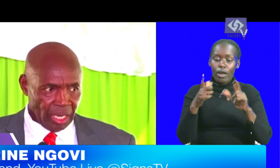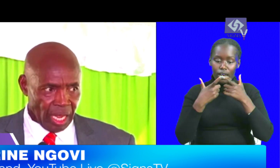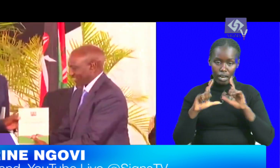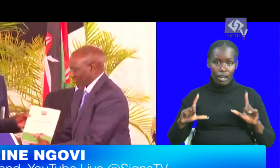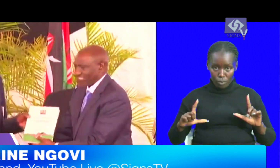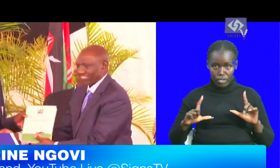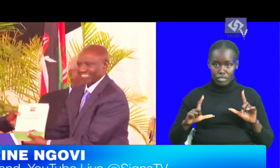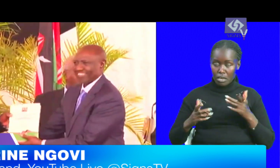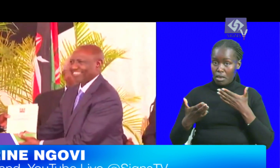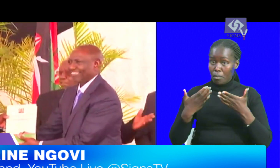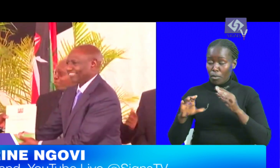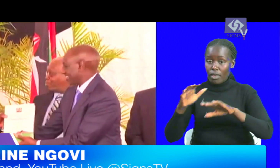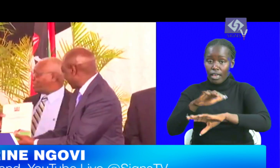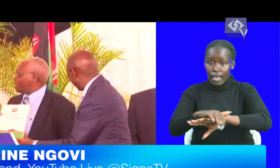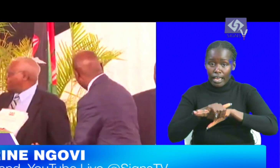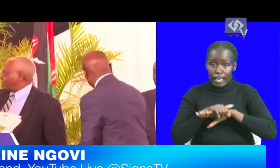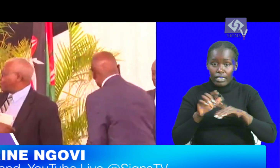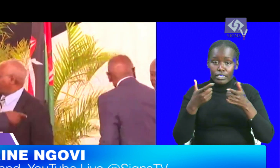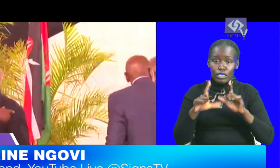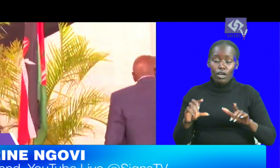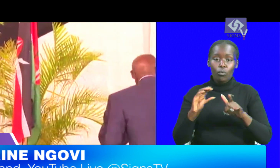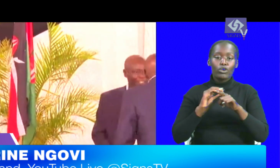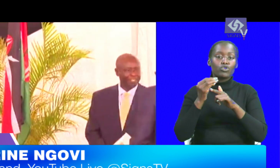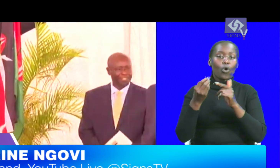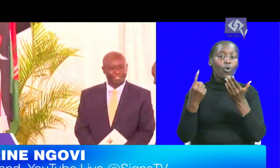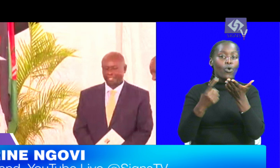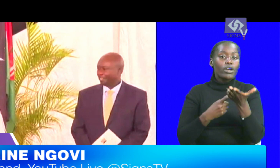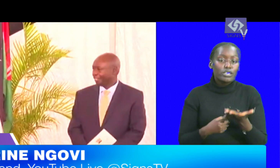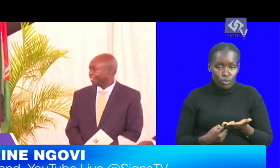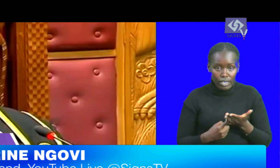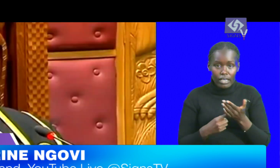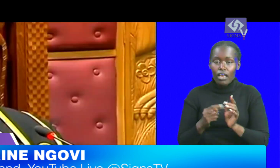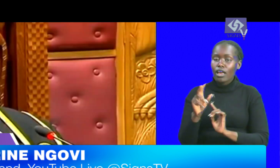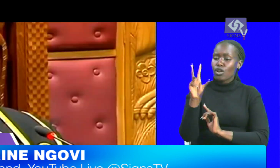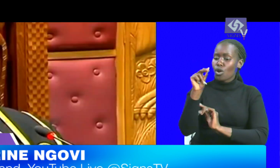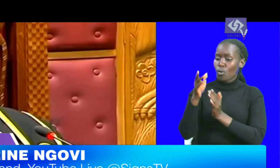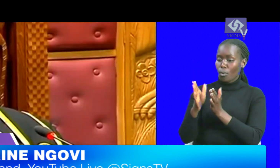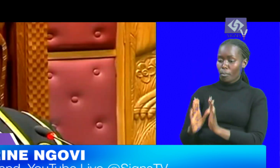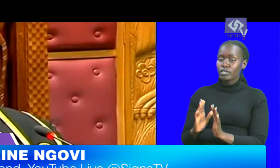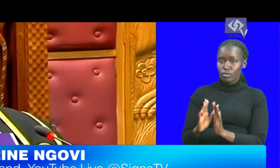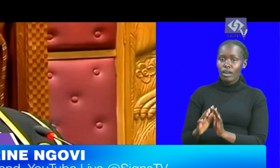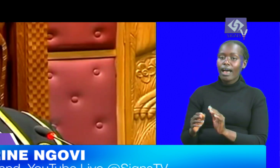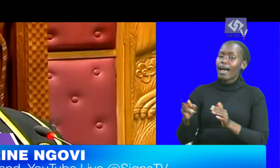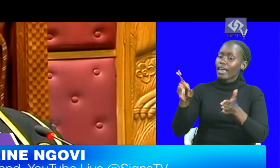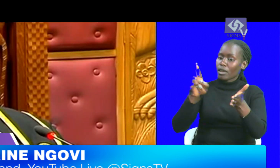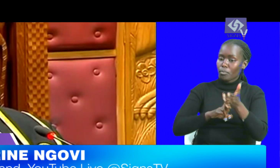either English language, Kiswahili. And nobody, and I repeat, nobody, no minister of